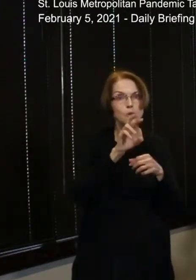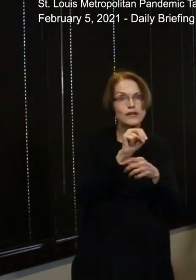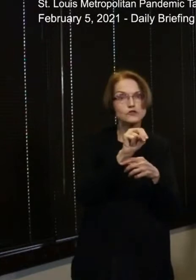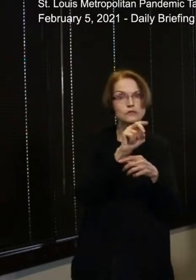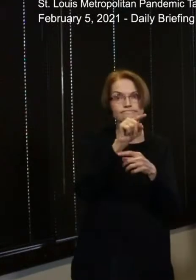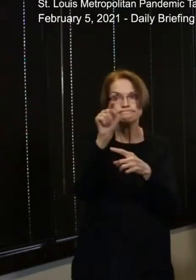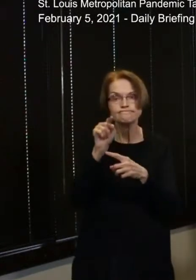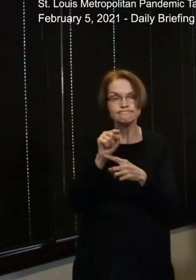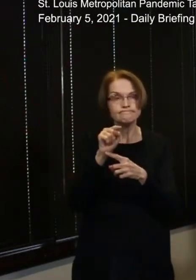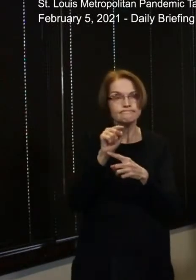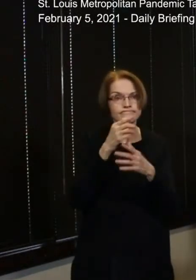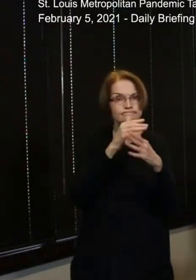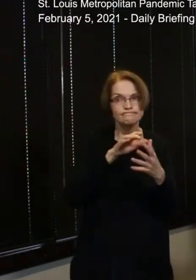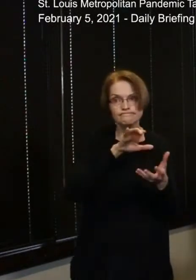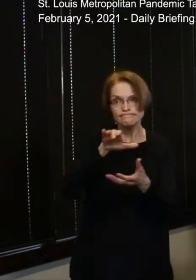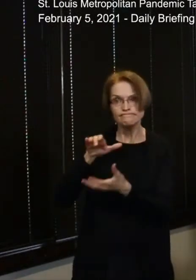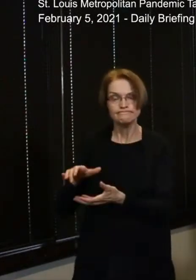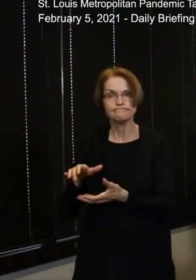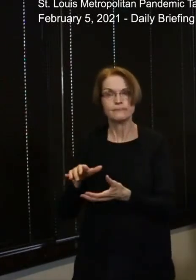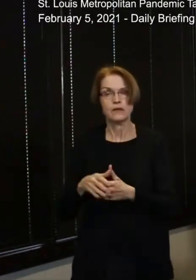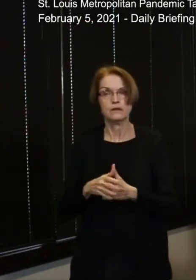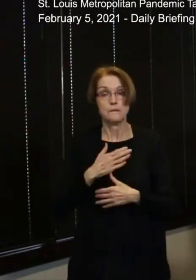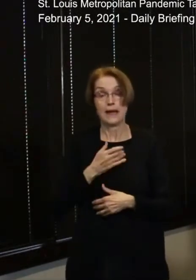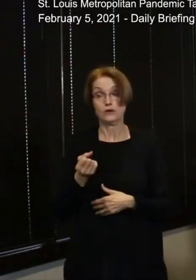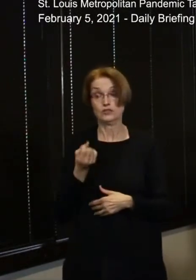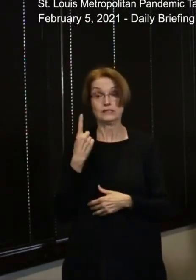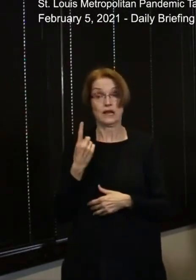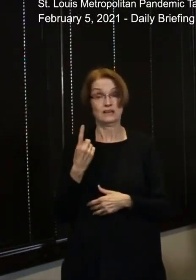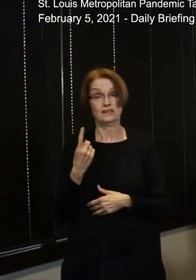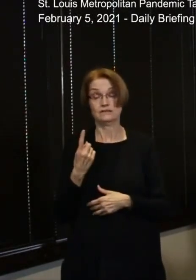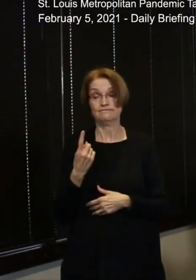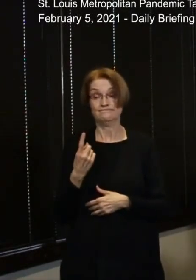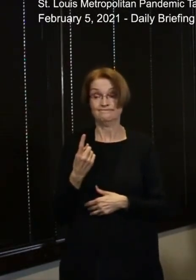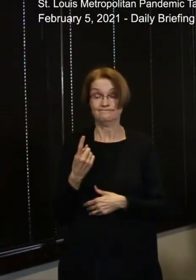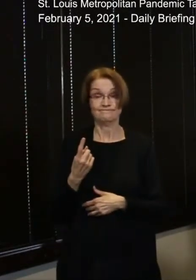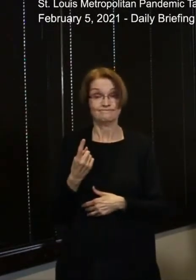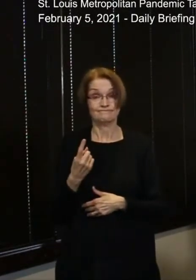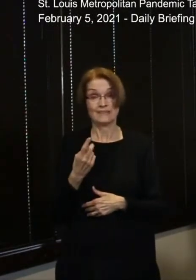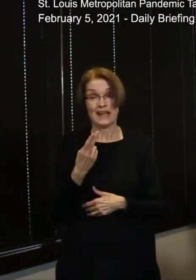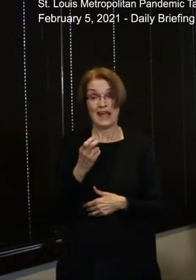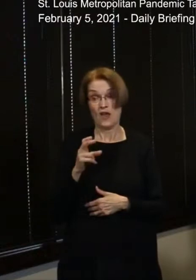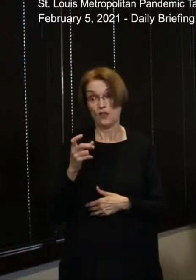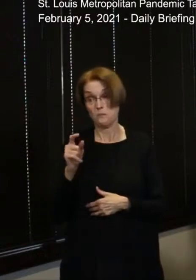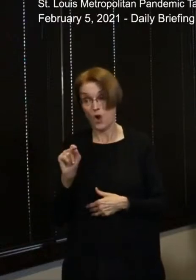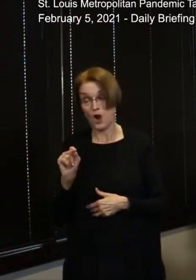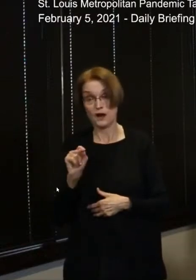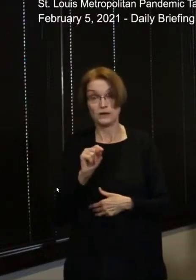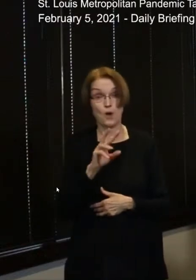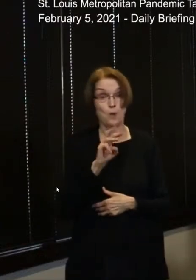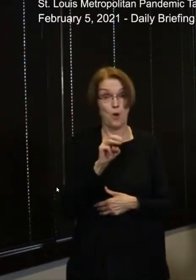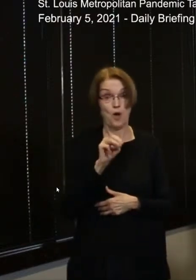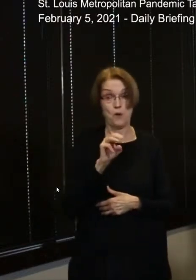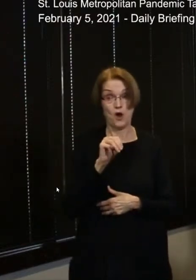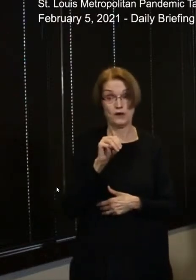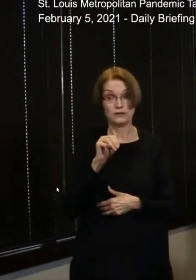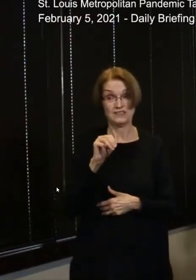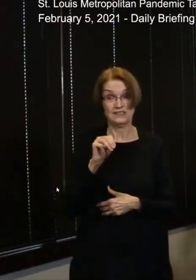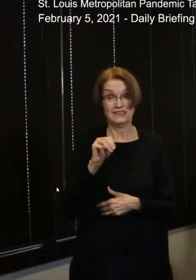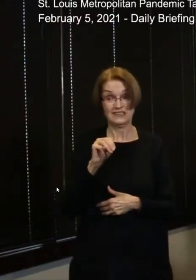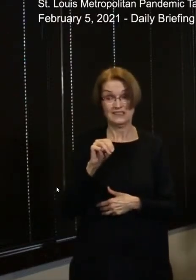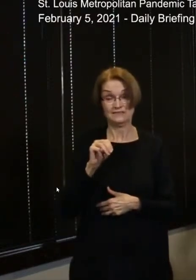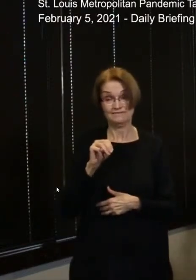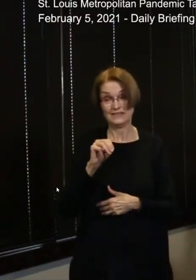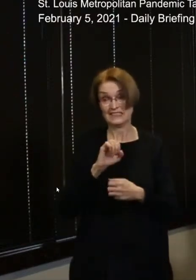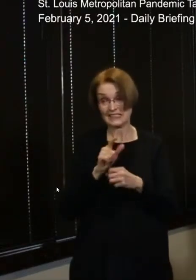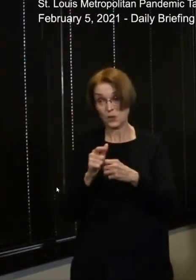From my understanding, we don't have a large number of Walmart or Health Mart stores in the immediate metro area, so St.